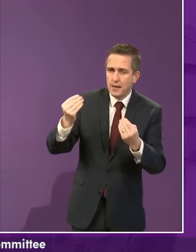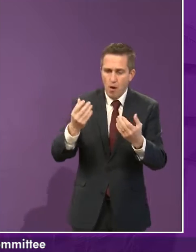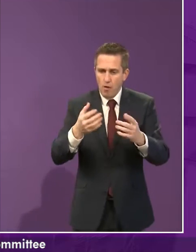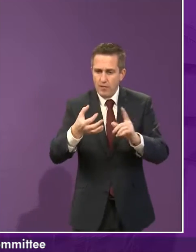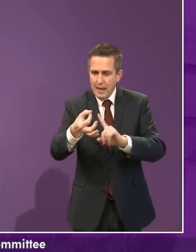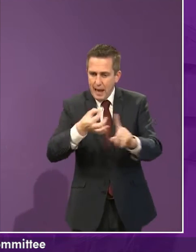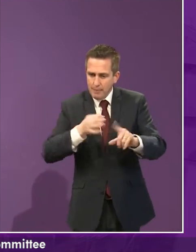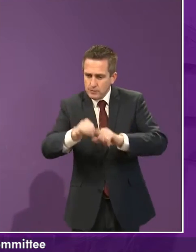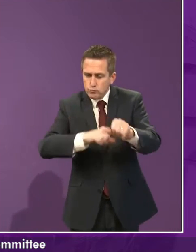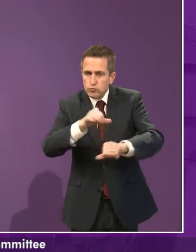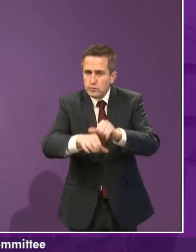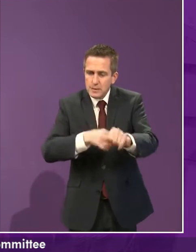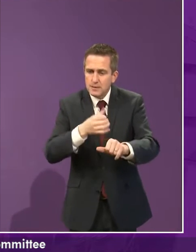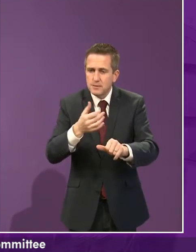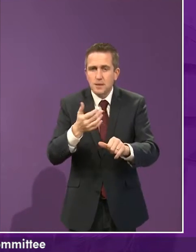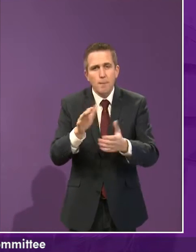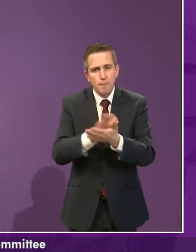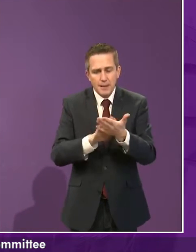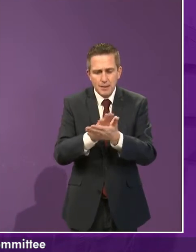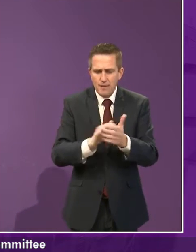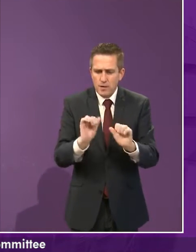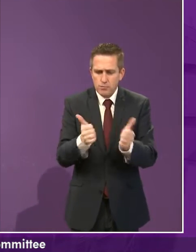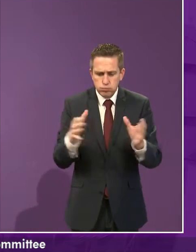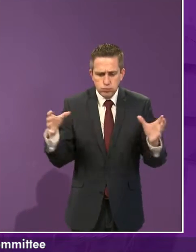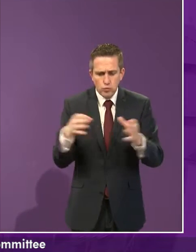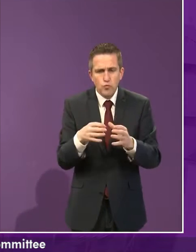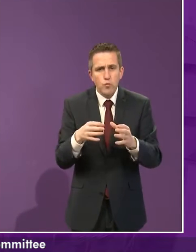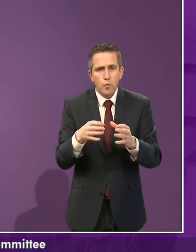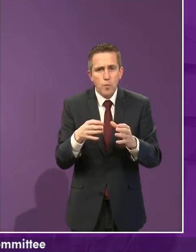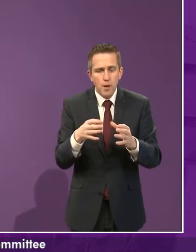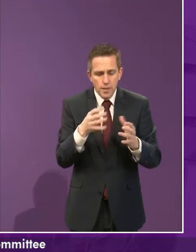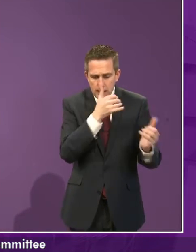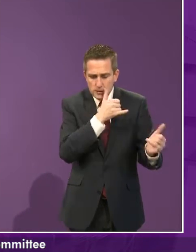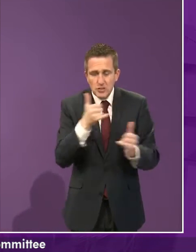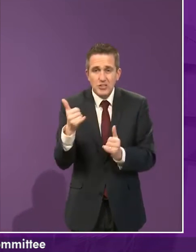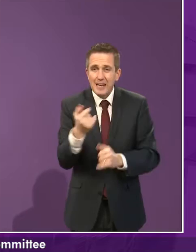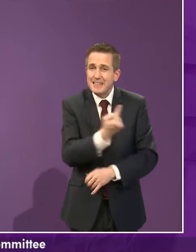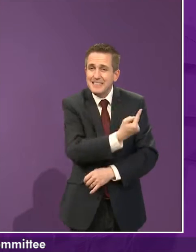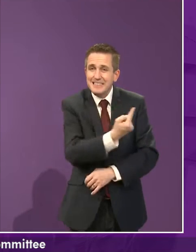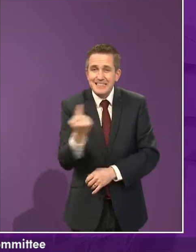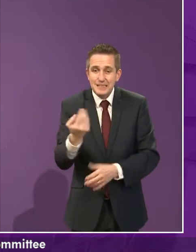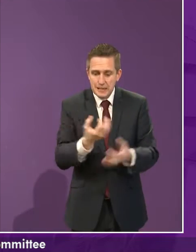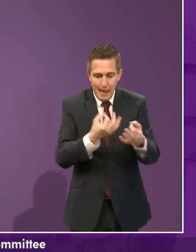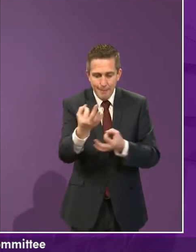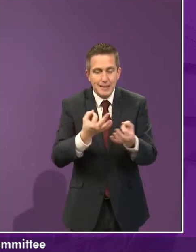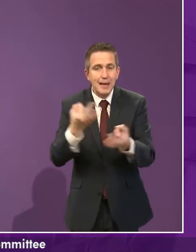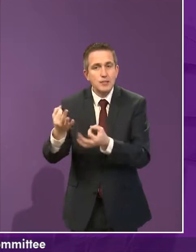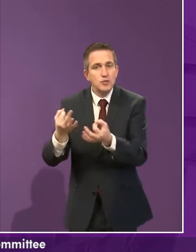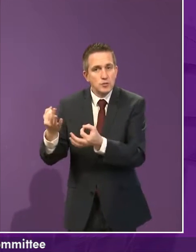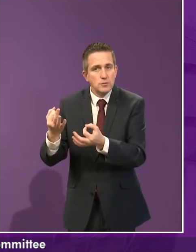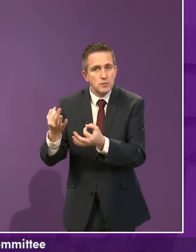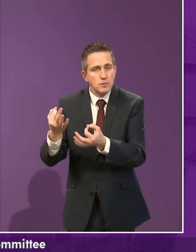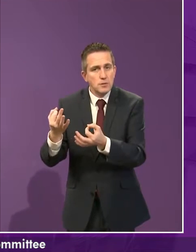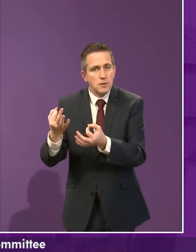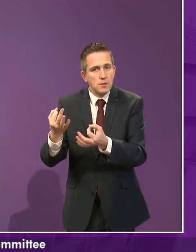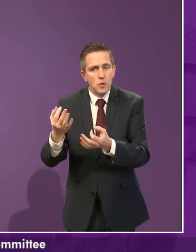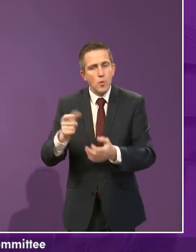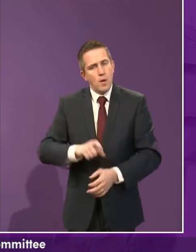basis, we have a small group that are looking at each of the applications, so that we're hoping that there